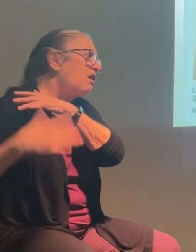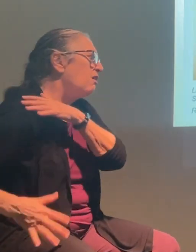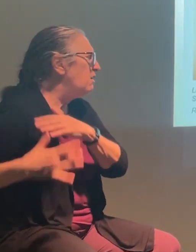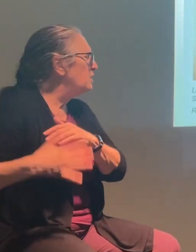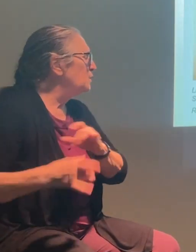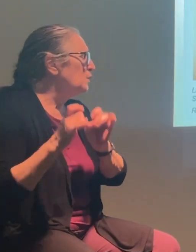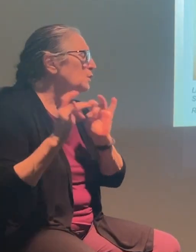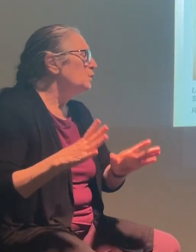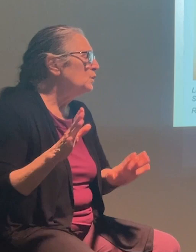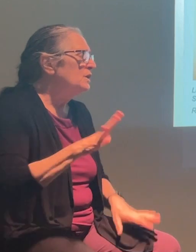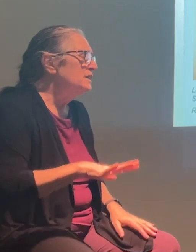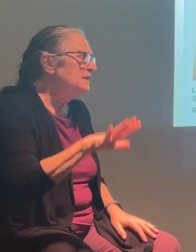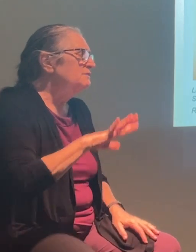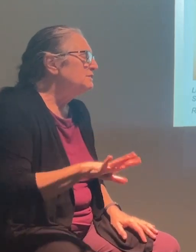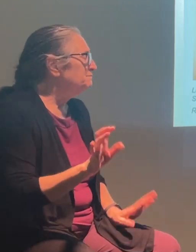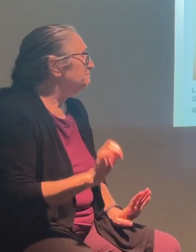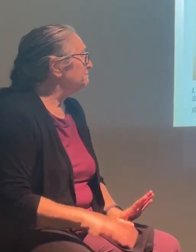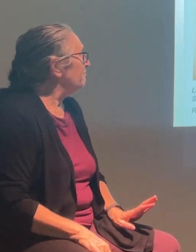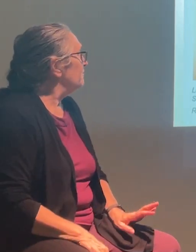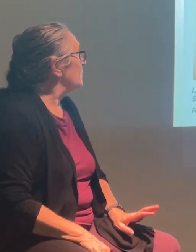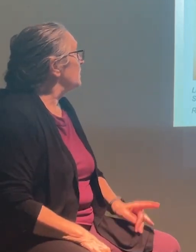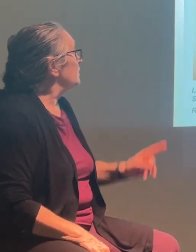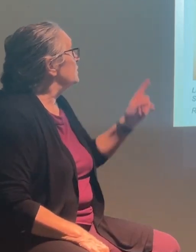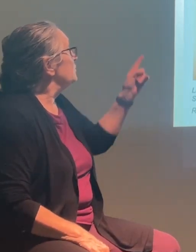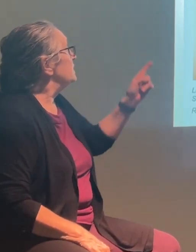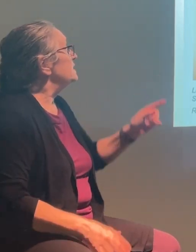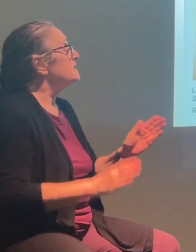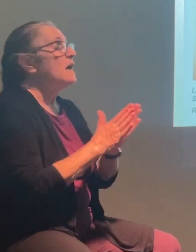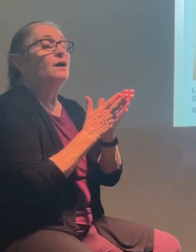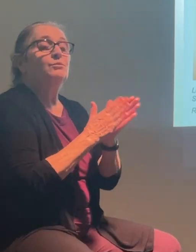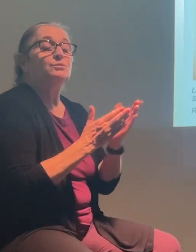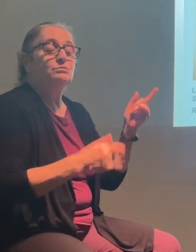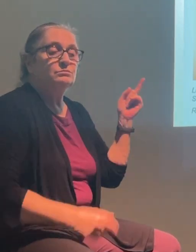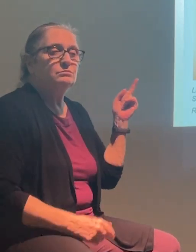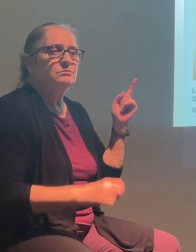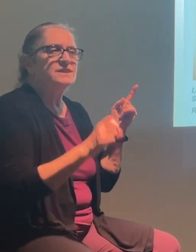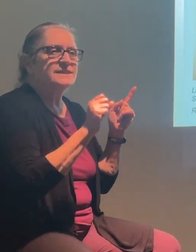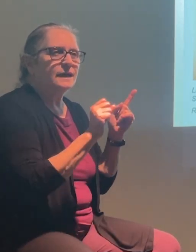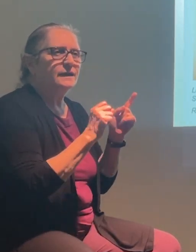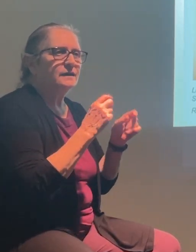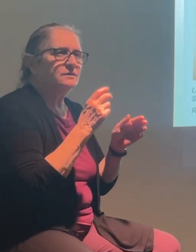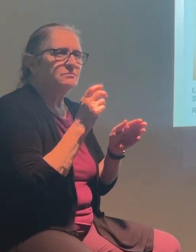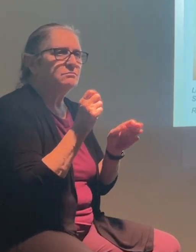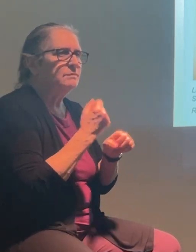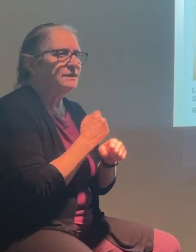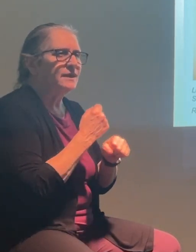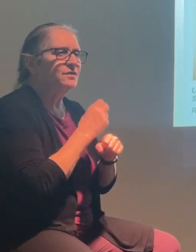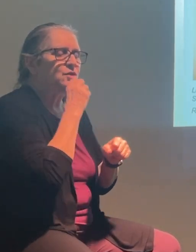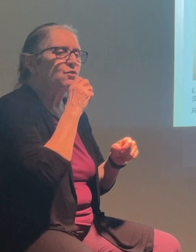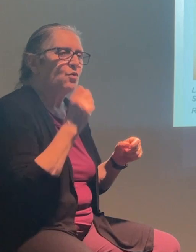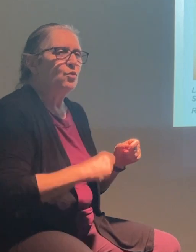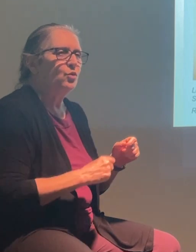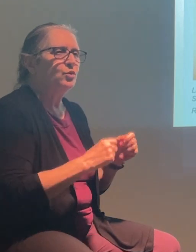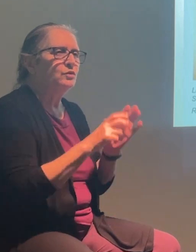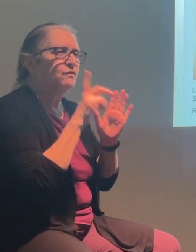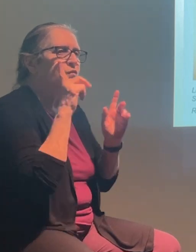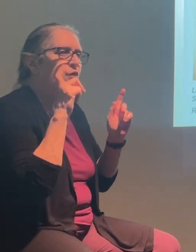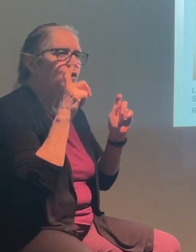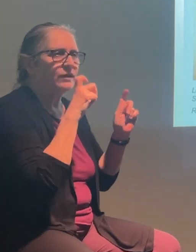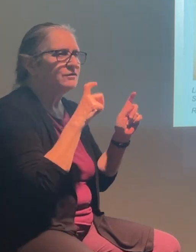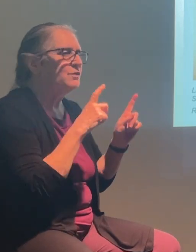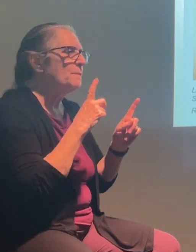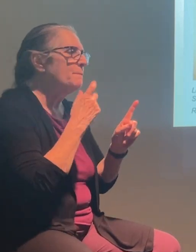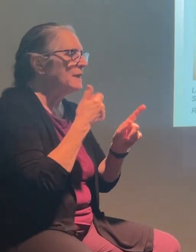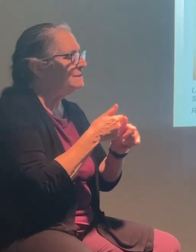atrocious. So this is an album that Steichen made and put some notes, and these are all photos, either by